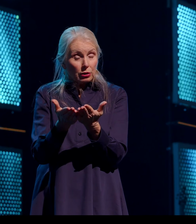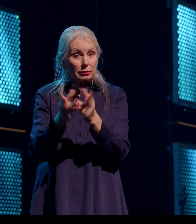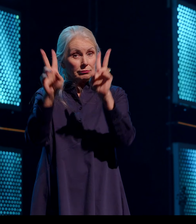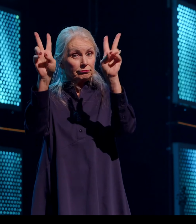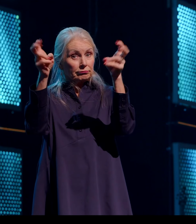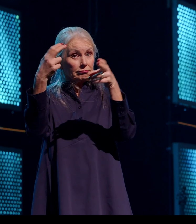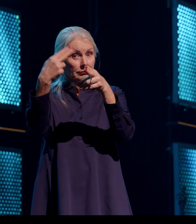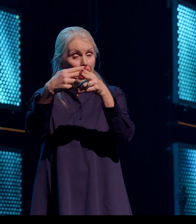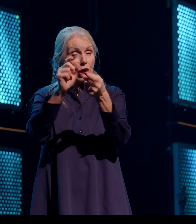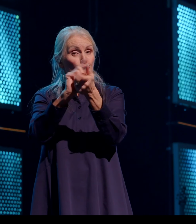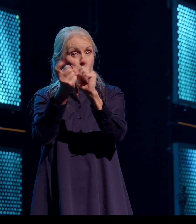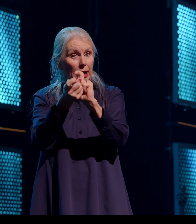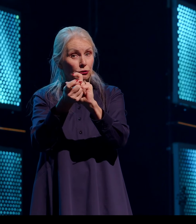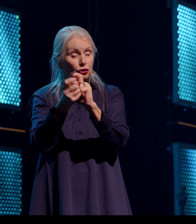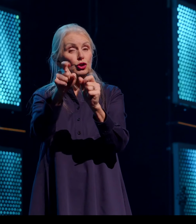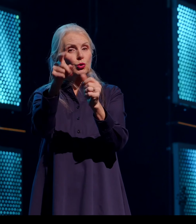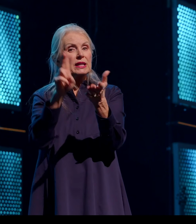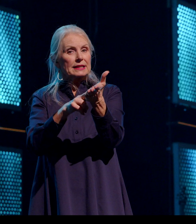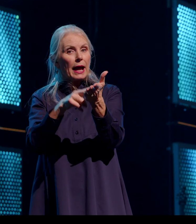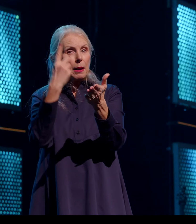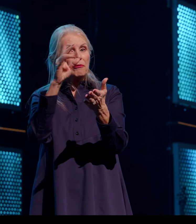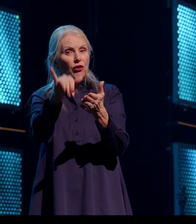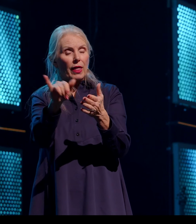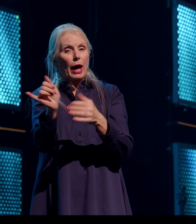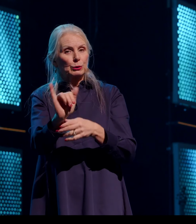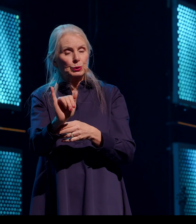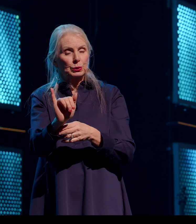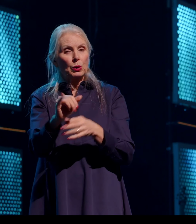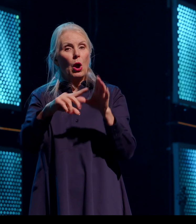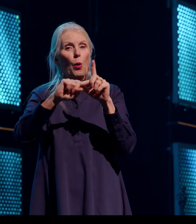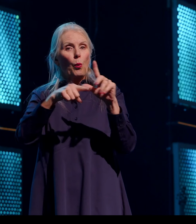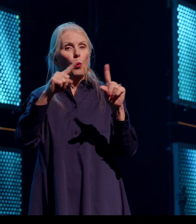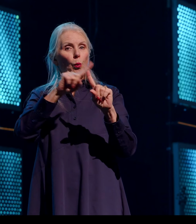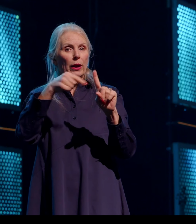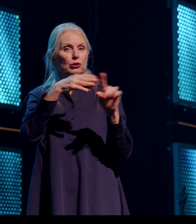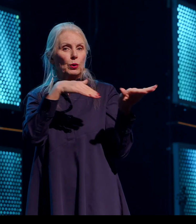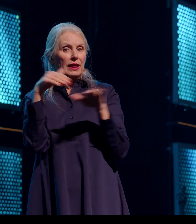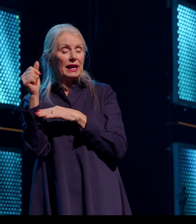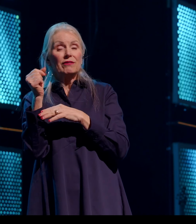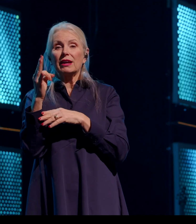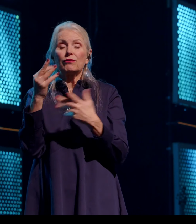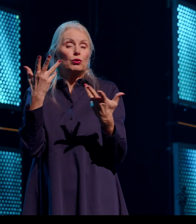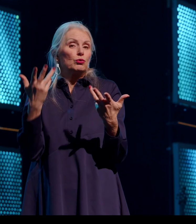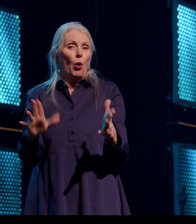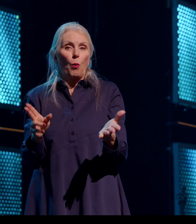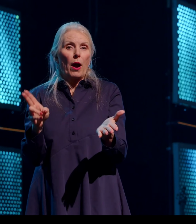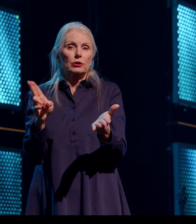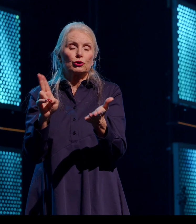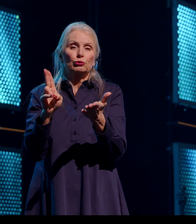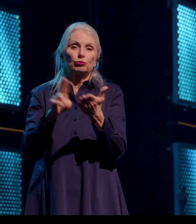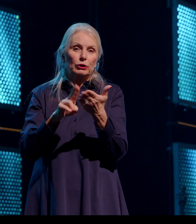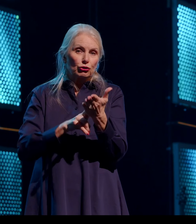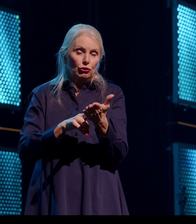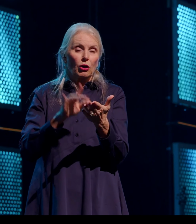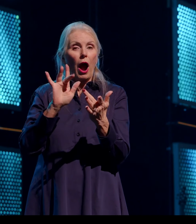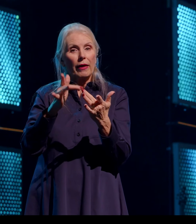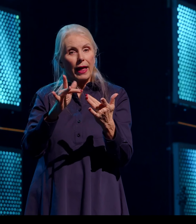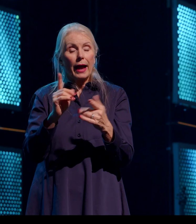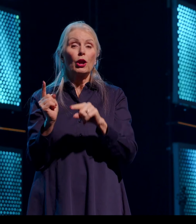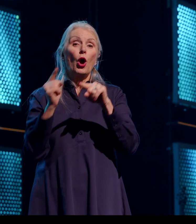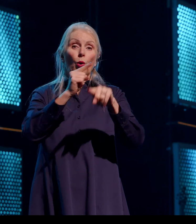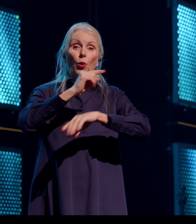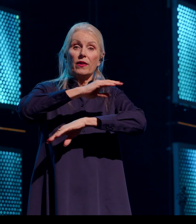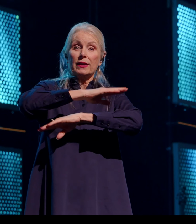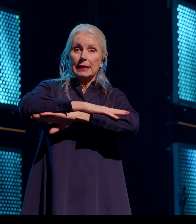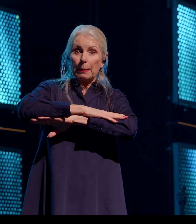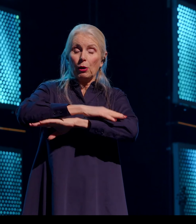be a part of that. You can sign up for that once again outside the doors as you leave. If you don't like to sign up online, go to the table. We'll help you